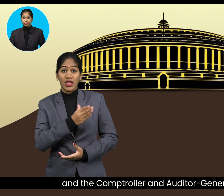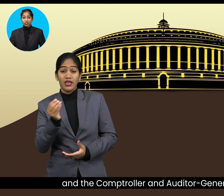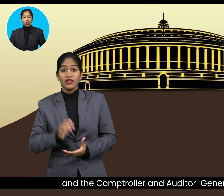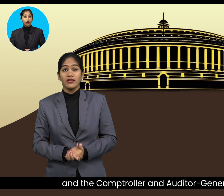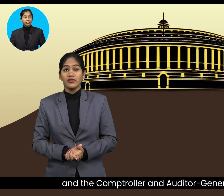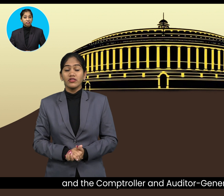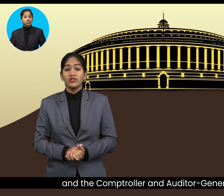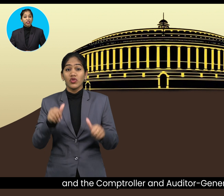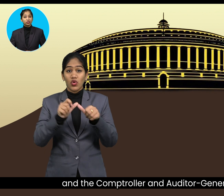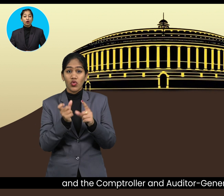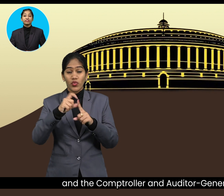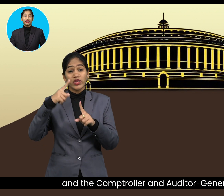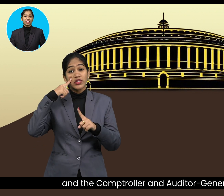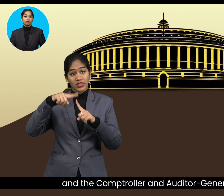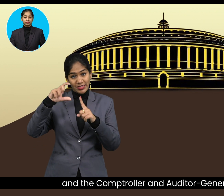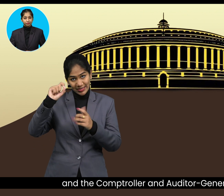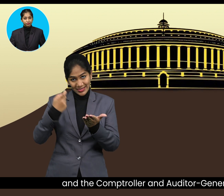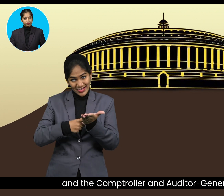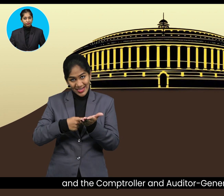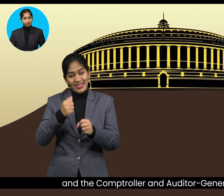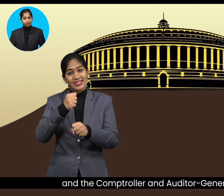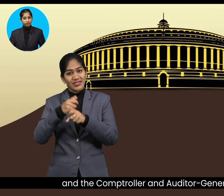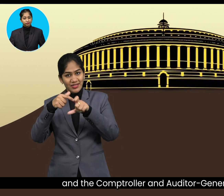and Auditor General of India.